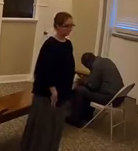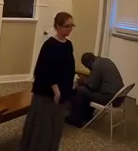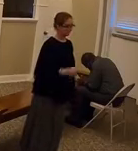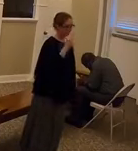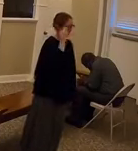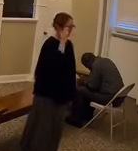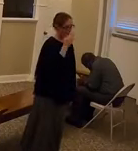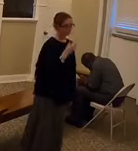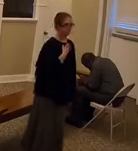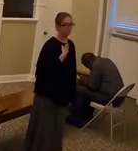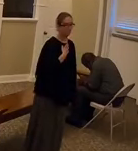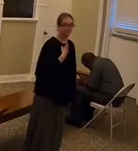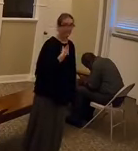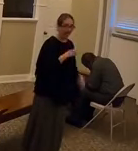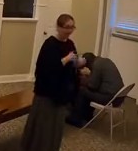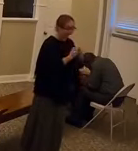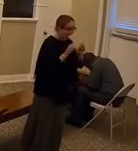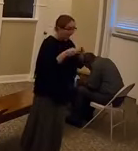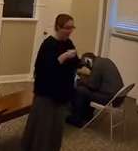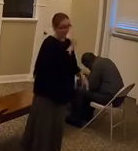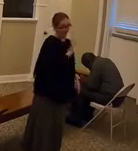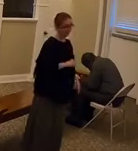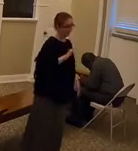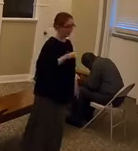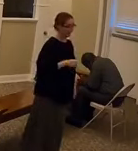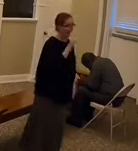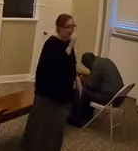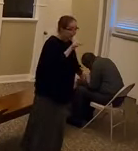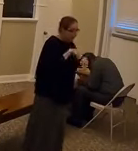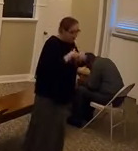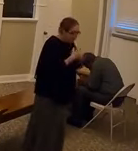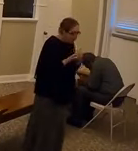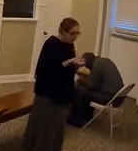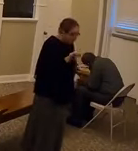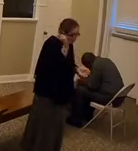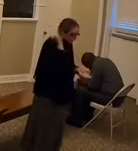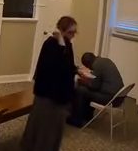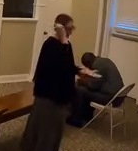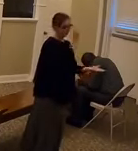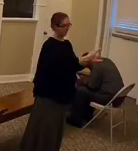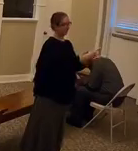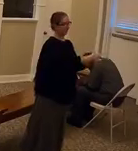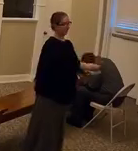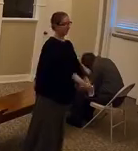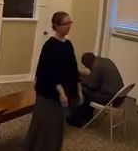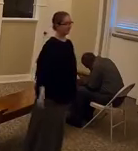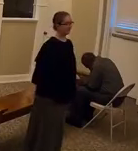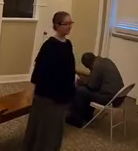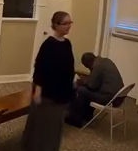they're thinking, oh my, how did he get to be a king's kid? I'll tell you how. He was adopted.